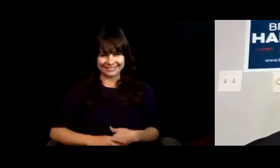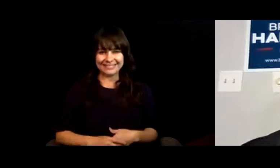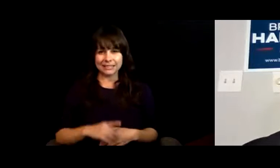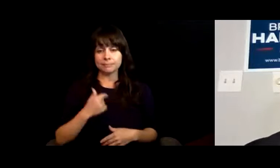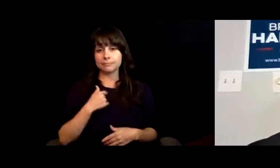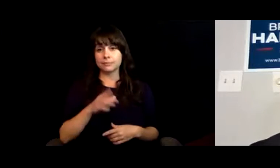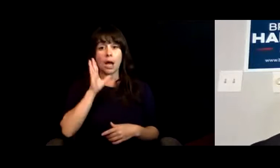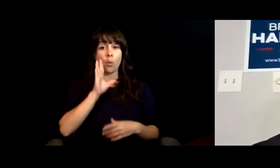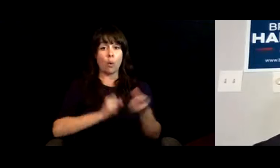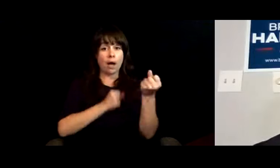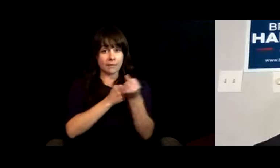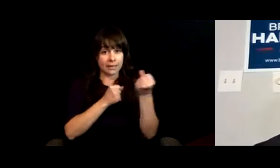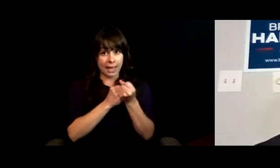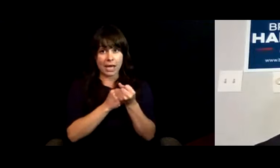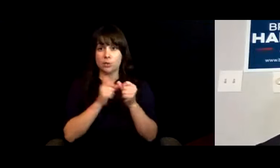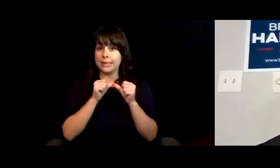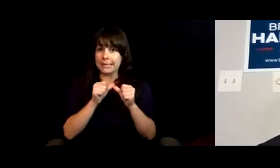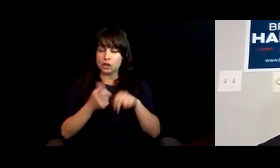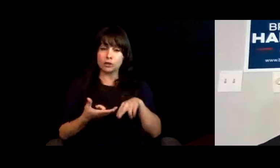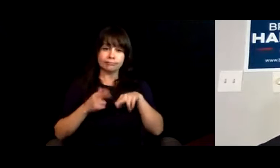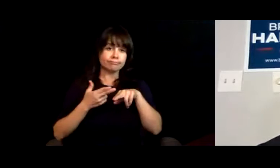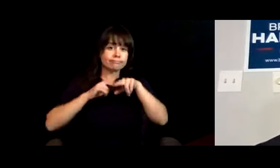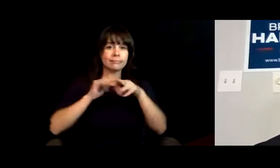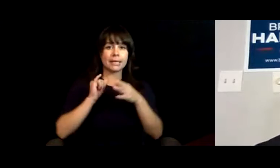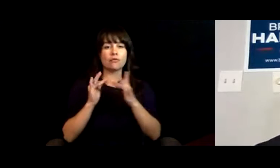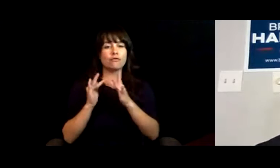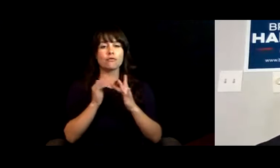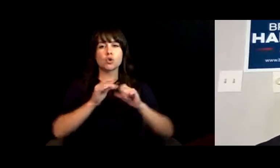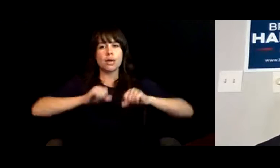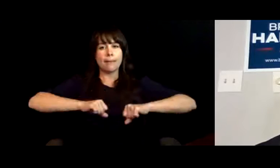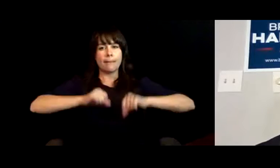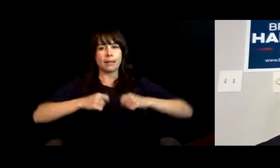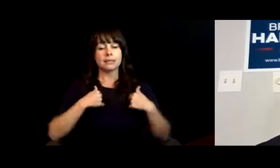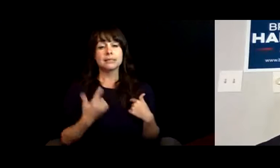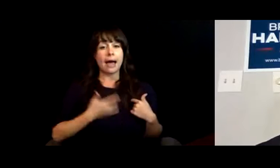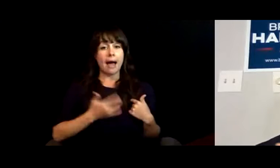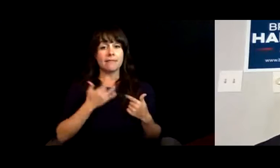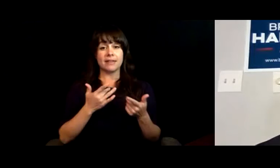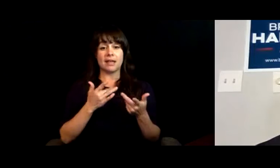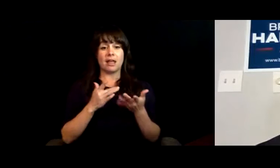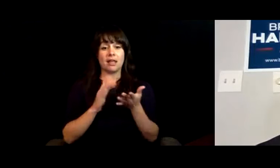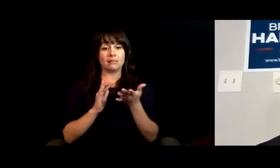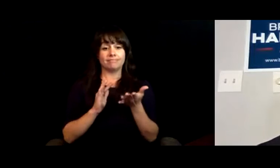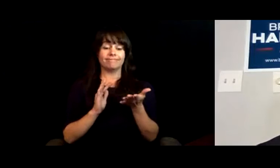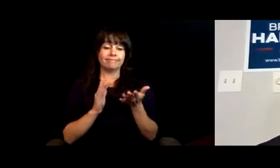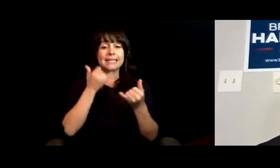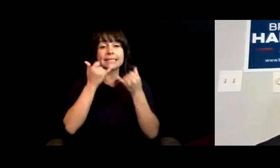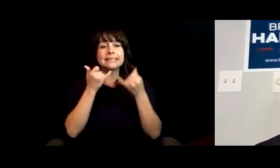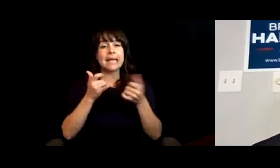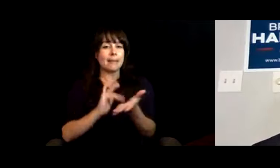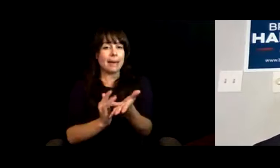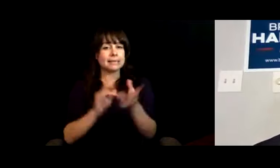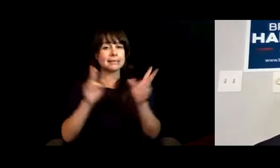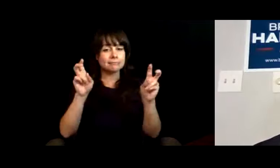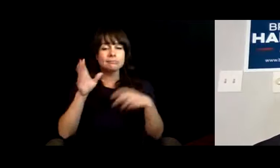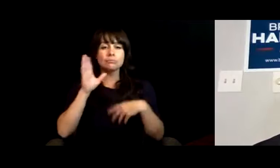we build upon virtual capabilities. I think telemedicine is going to be something for the future. And kind